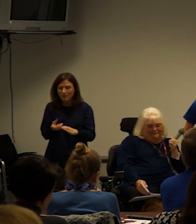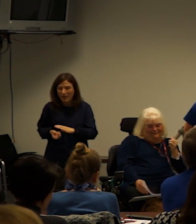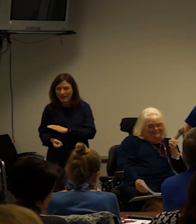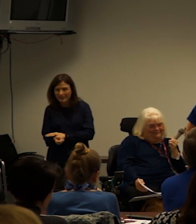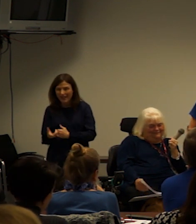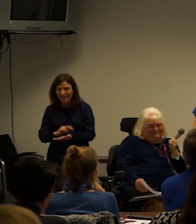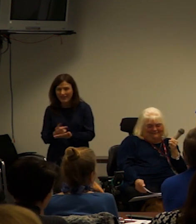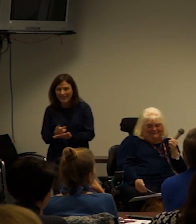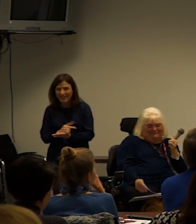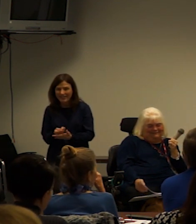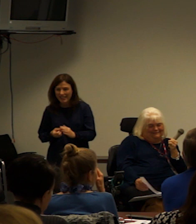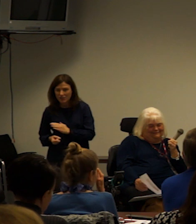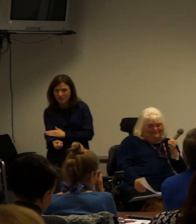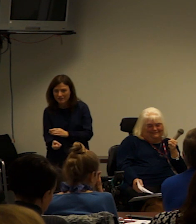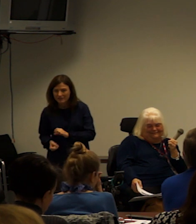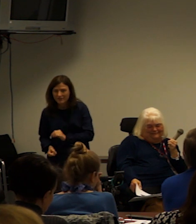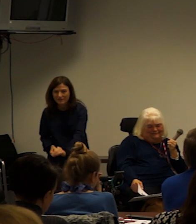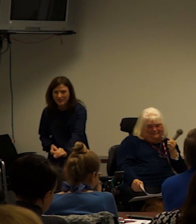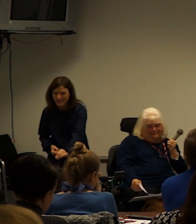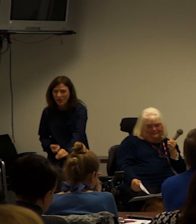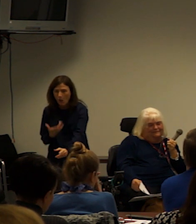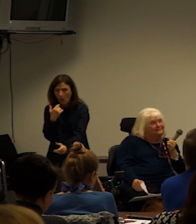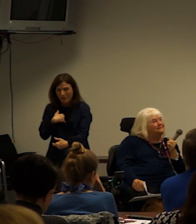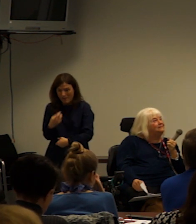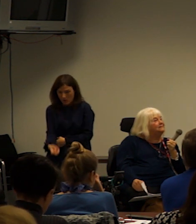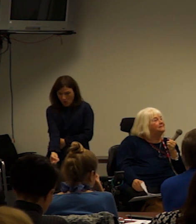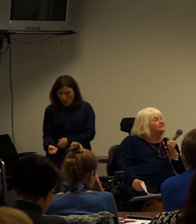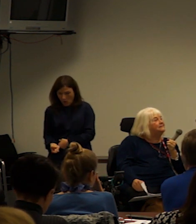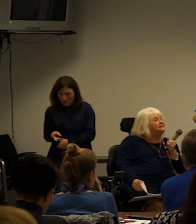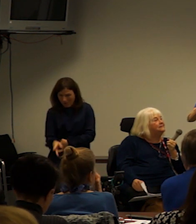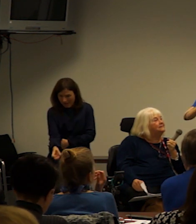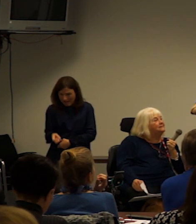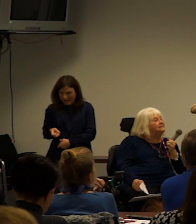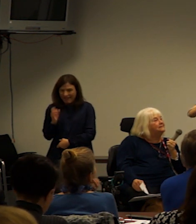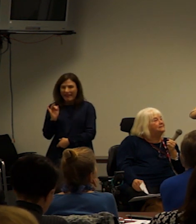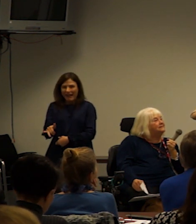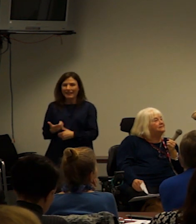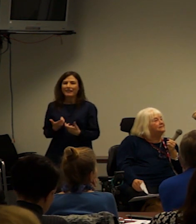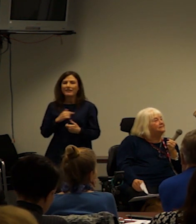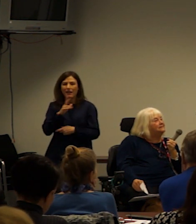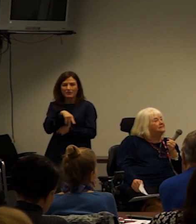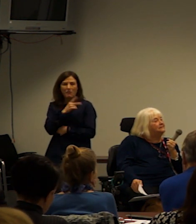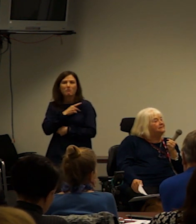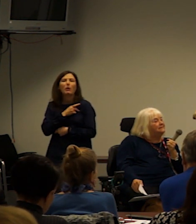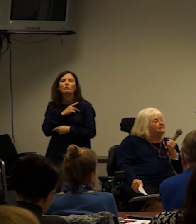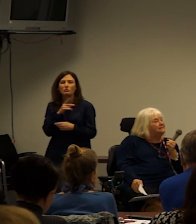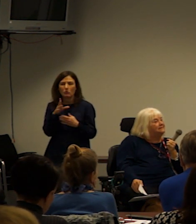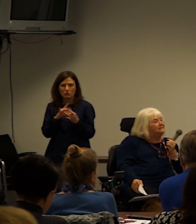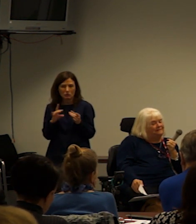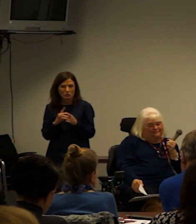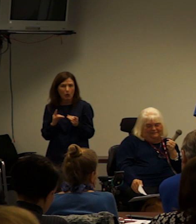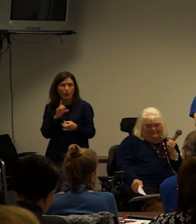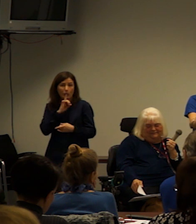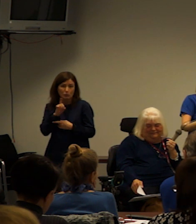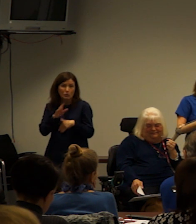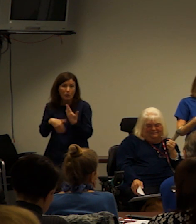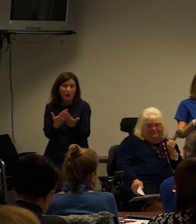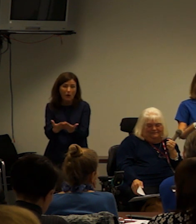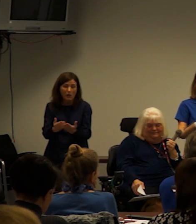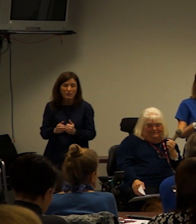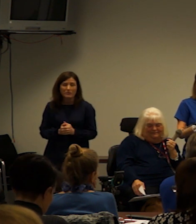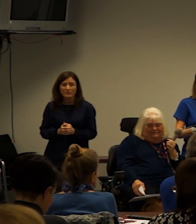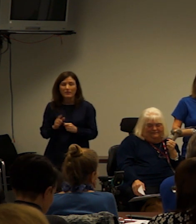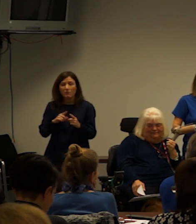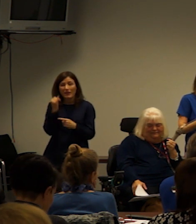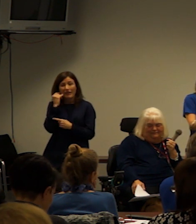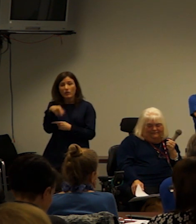it. I know it. So this is what I mean about the personal stories. Those are all true, by the way, but I'm just saying that, if you have a